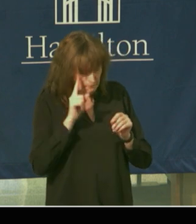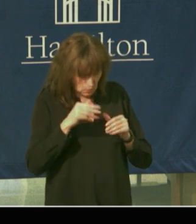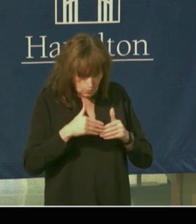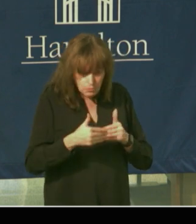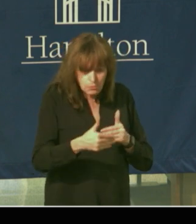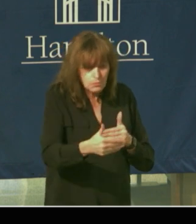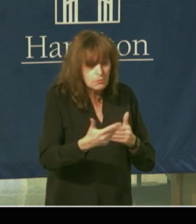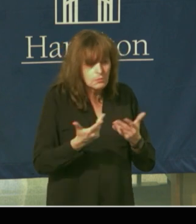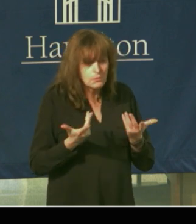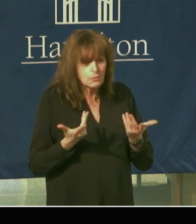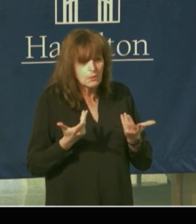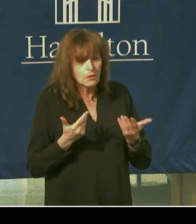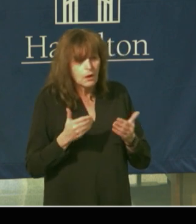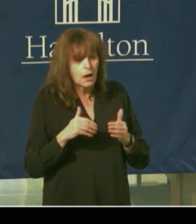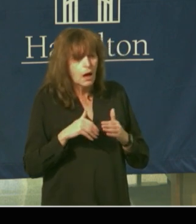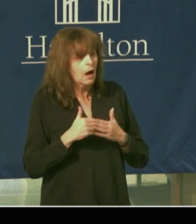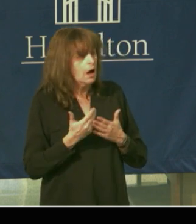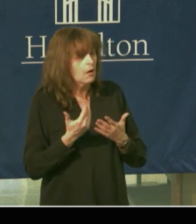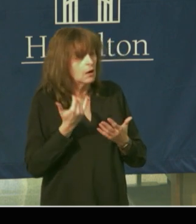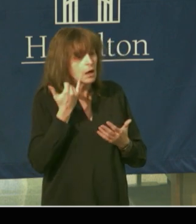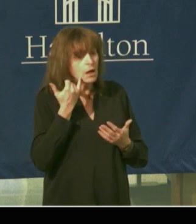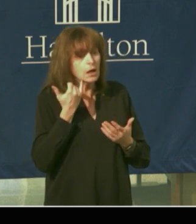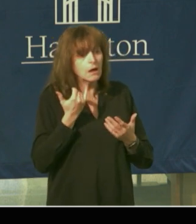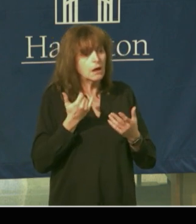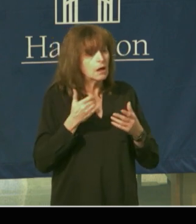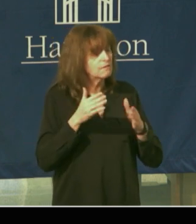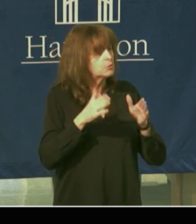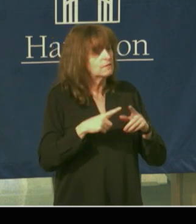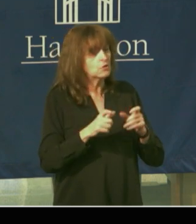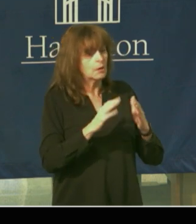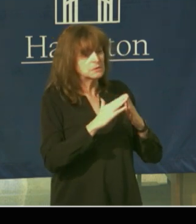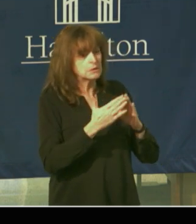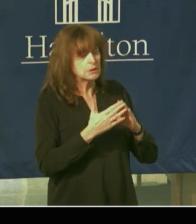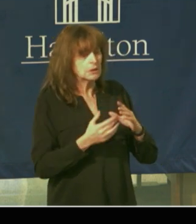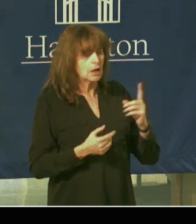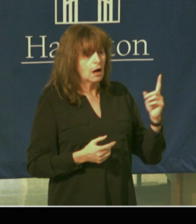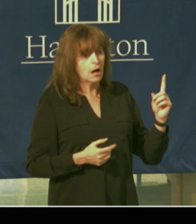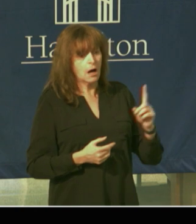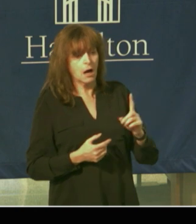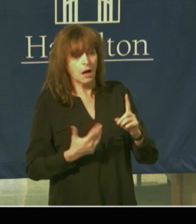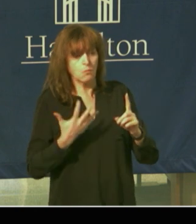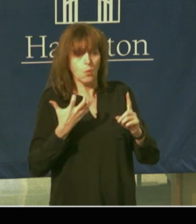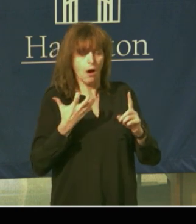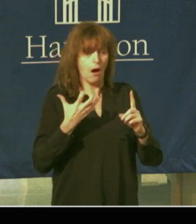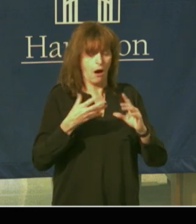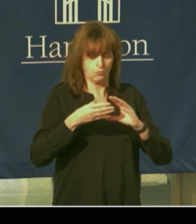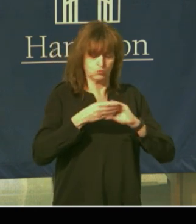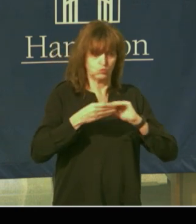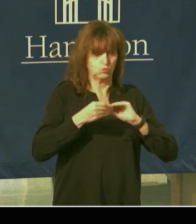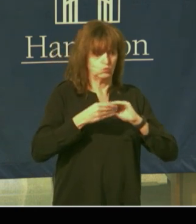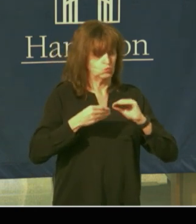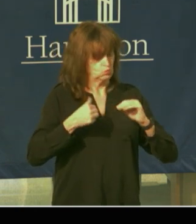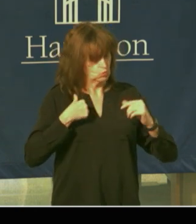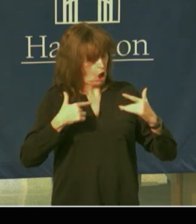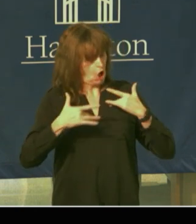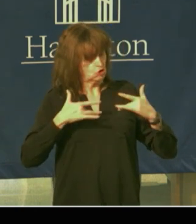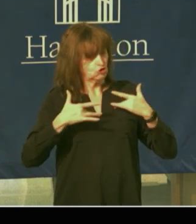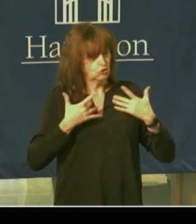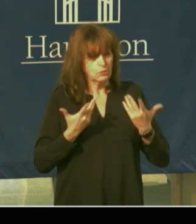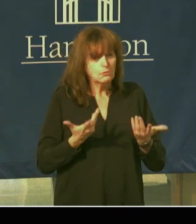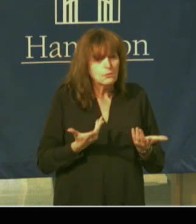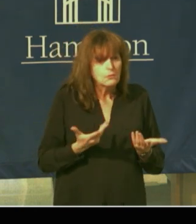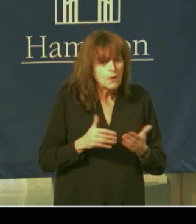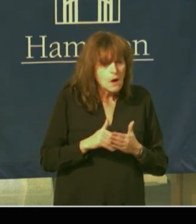As you can see, the council chamber here is actually set up for a meeting, a council meeting and general issues committee meeting that we're having this coming